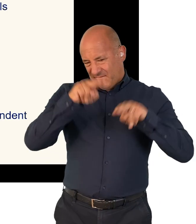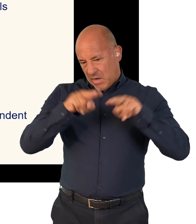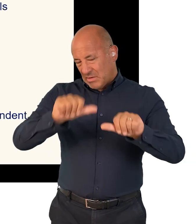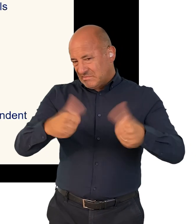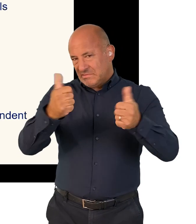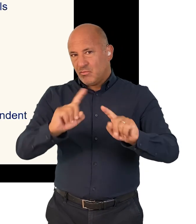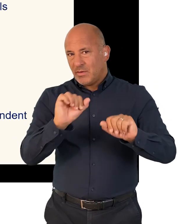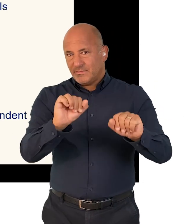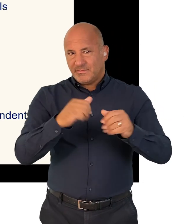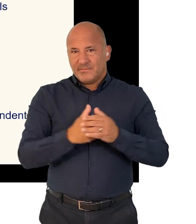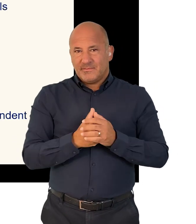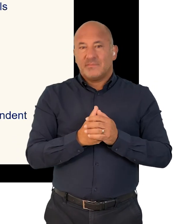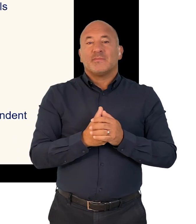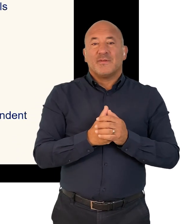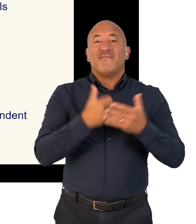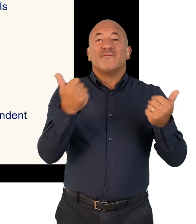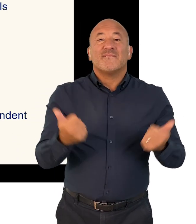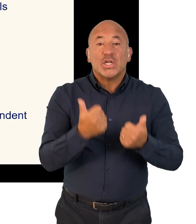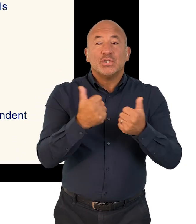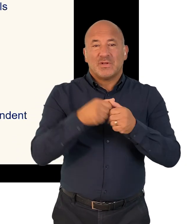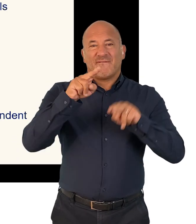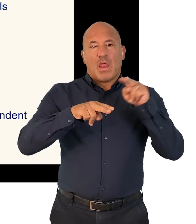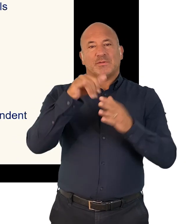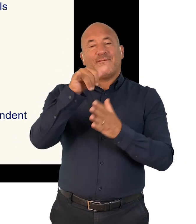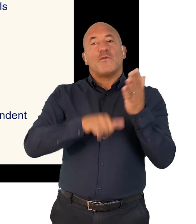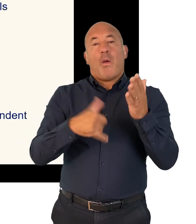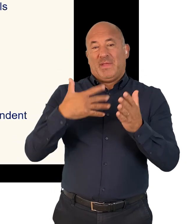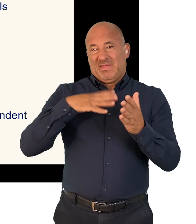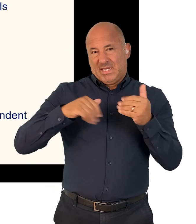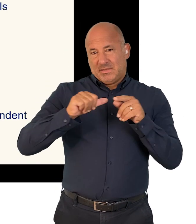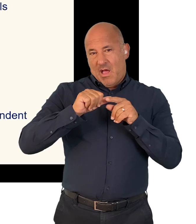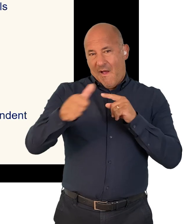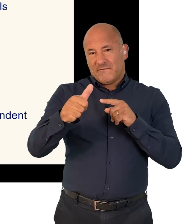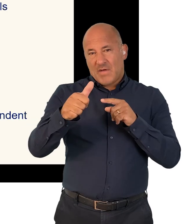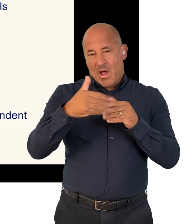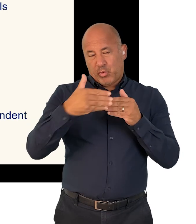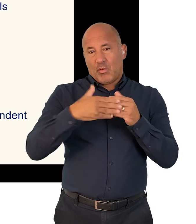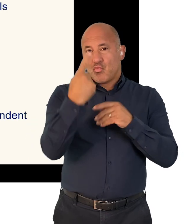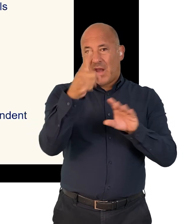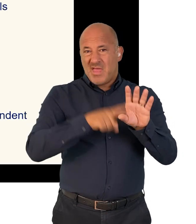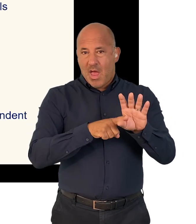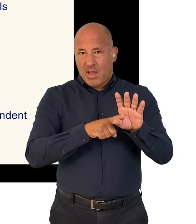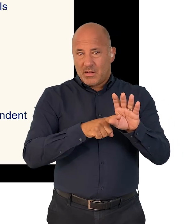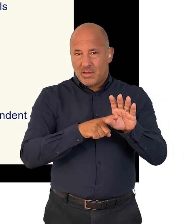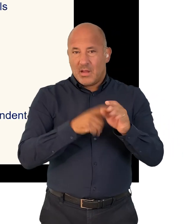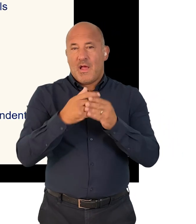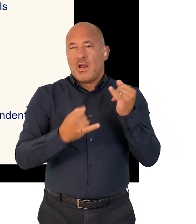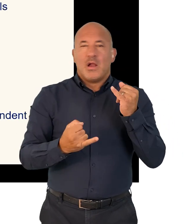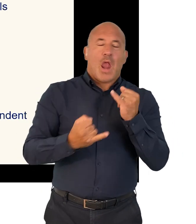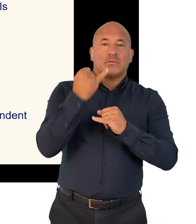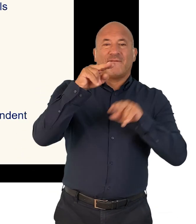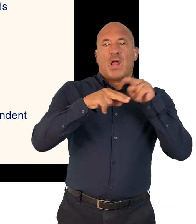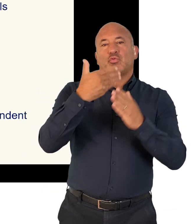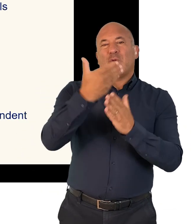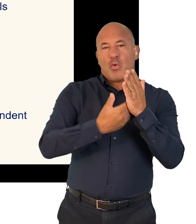impact. And once complete, an evaluations form will be required 12 months post completion, and a final